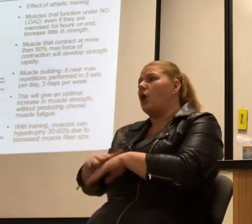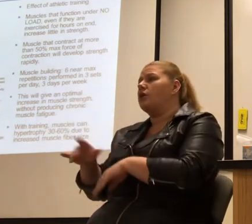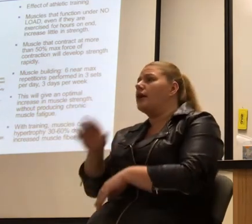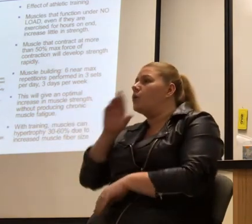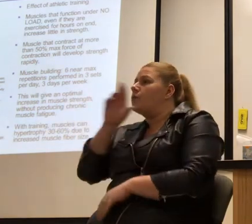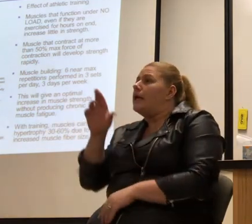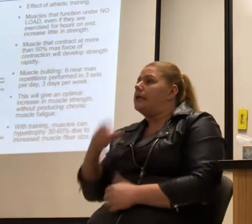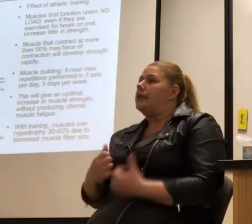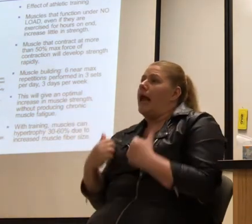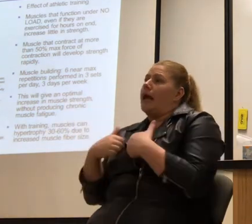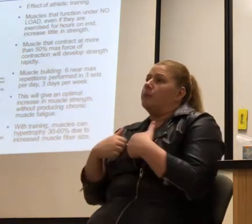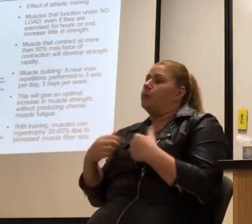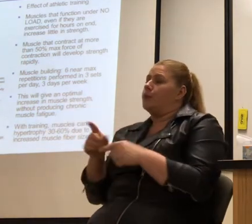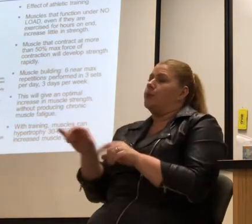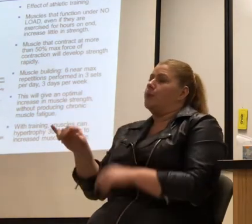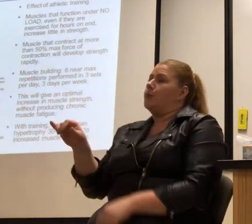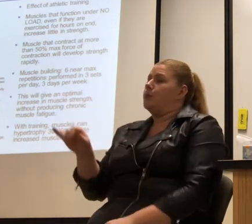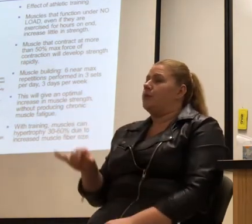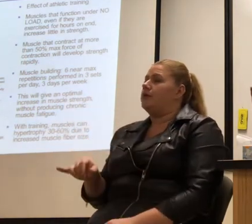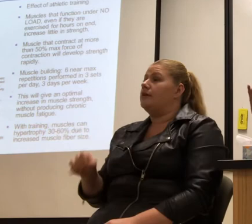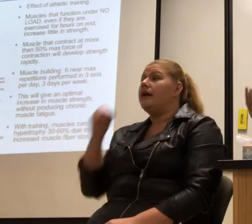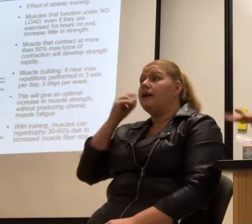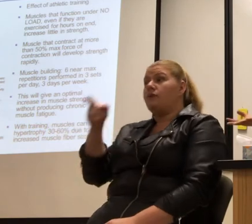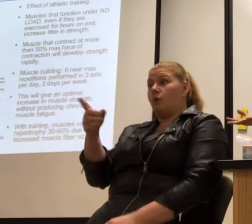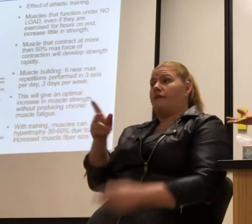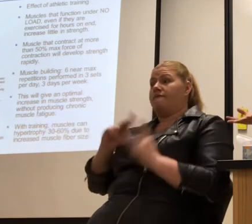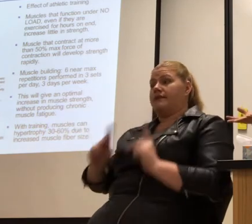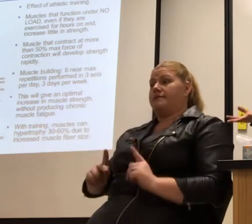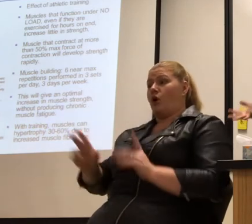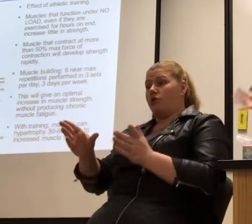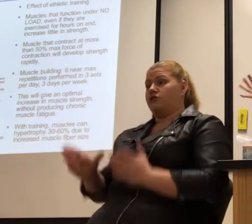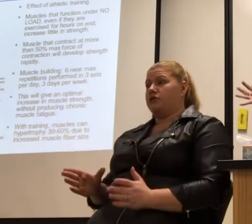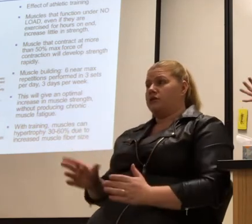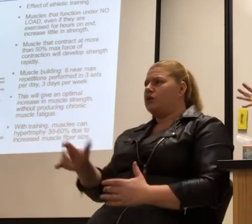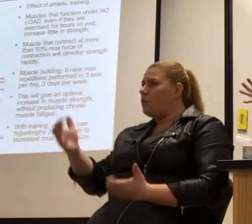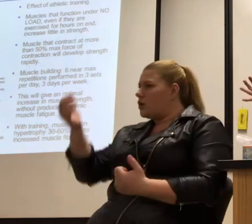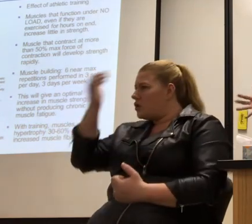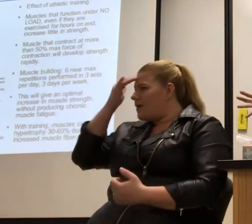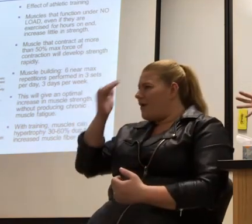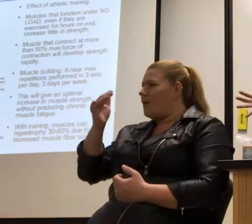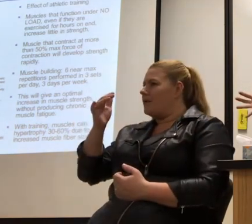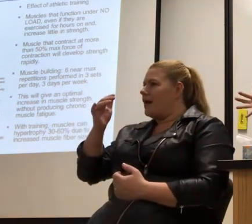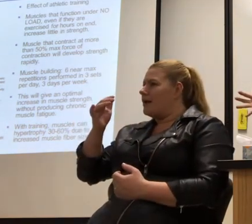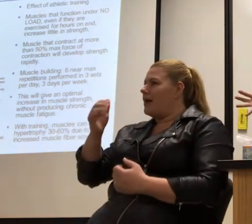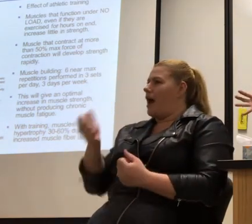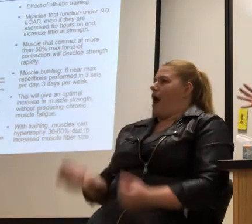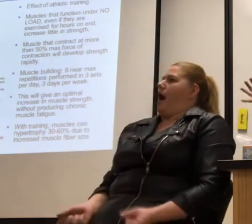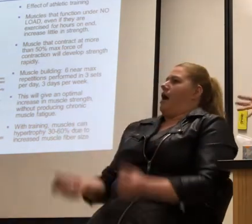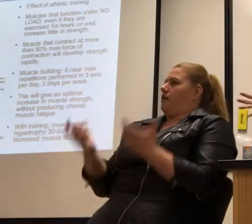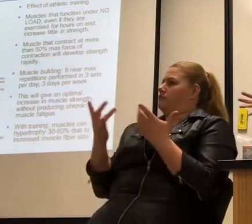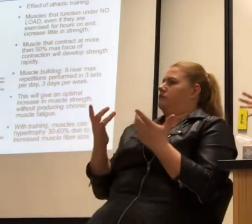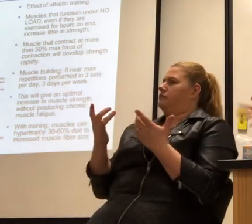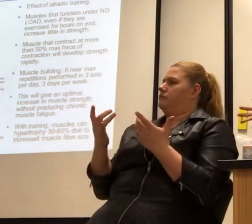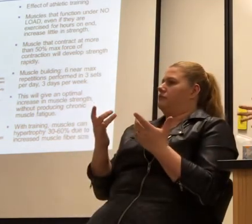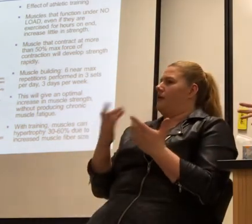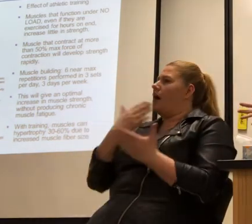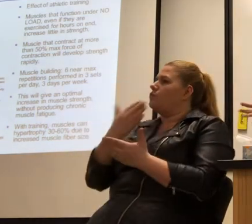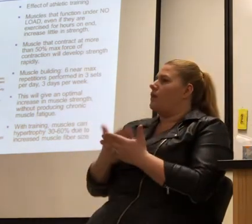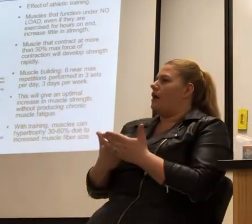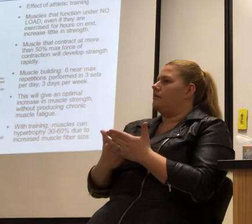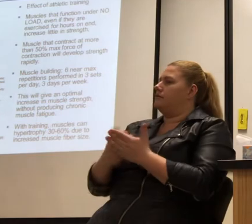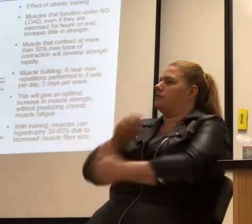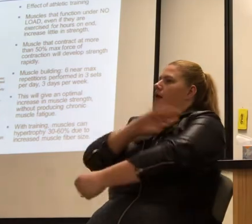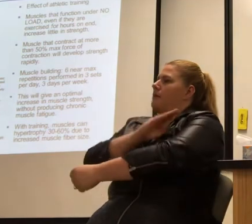muscle physiologist, you want to know the extent of how muscle tissue works and how training can affect